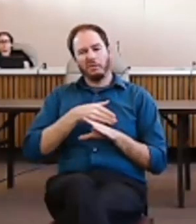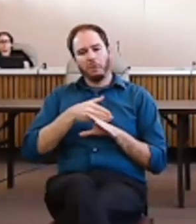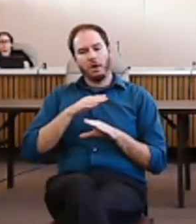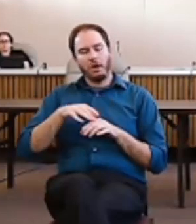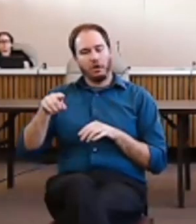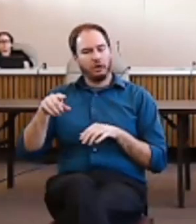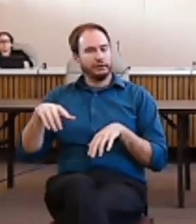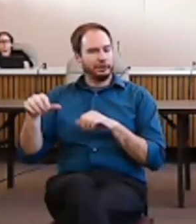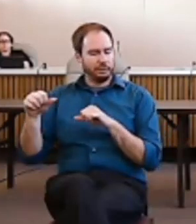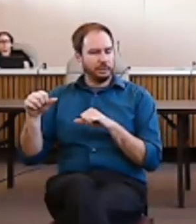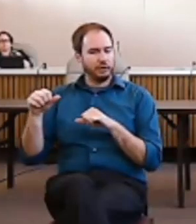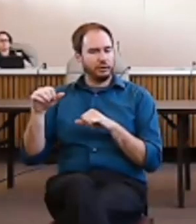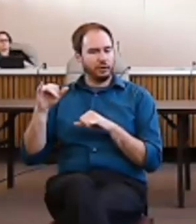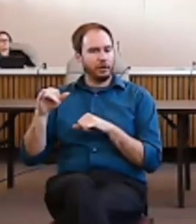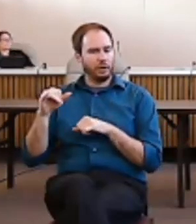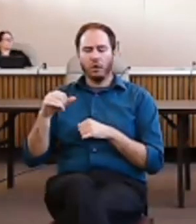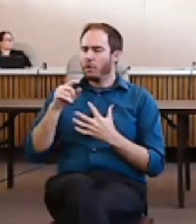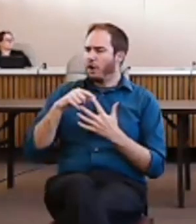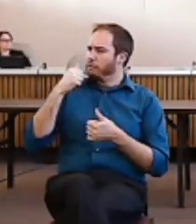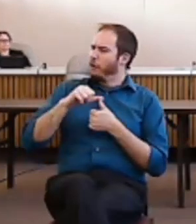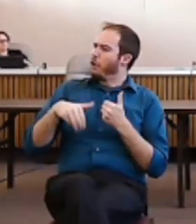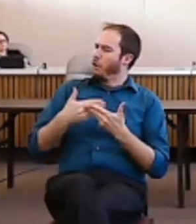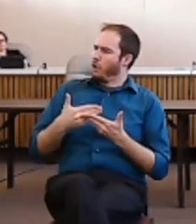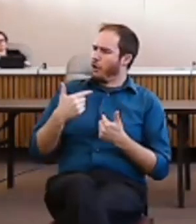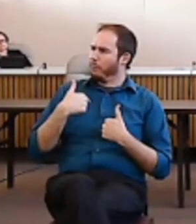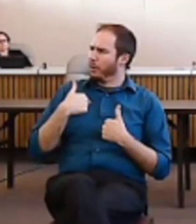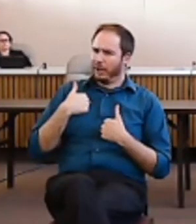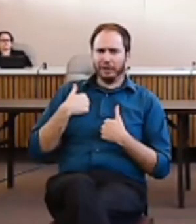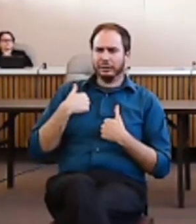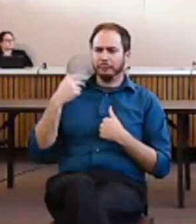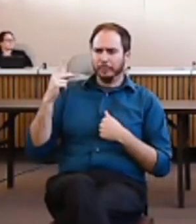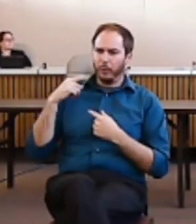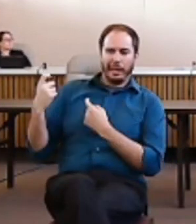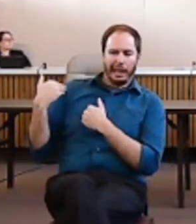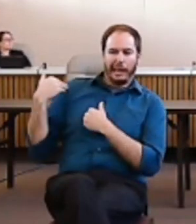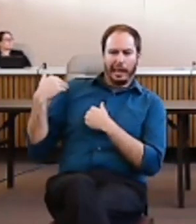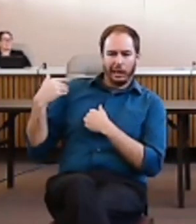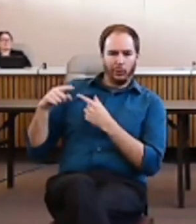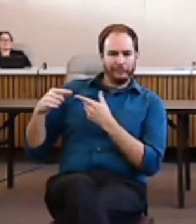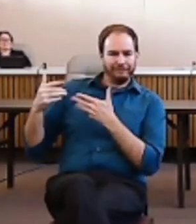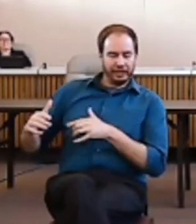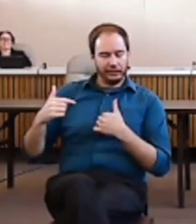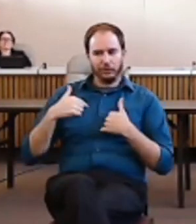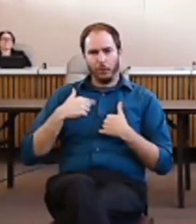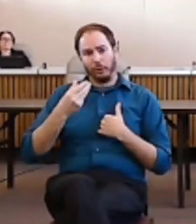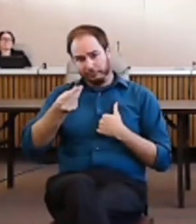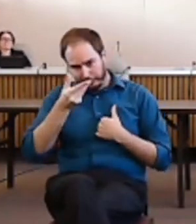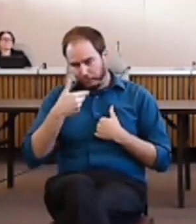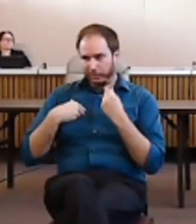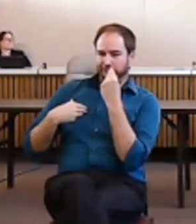taking the old hotel. Oh, I down. recall all of it. I just had people asking me when they expected to be. No, done. I get it. That's all. Yeah, a little